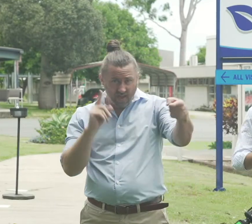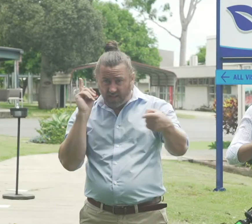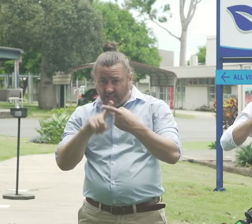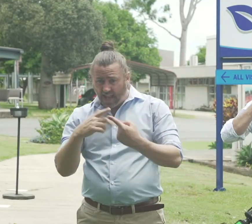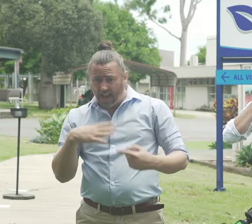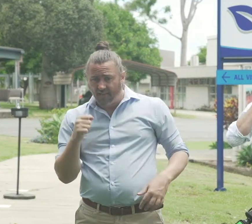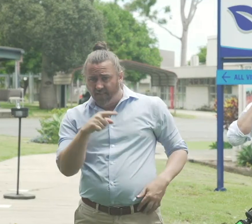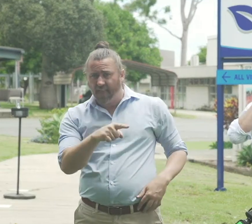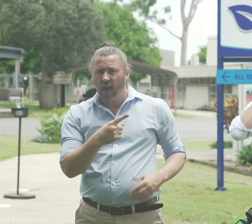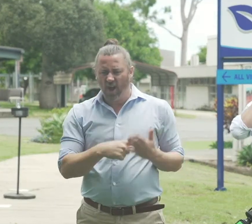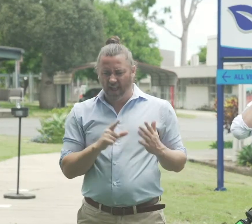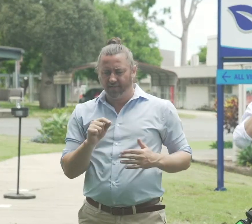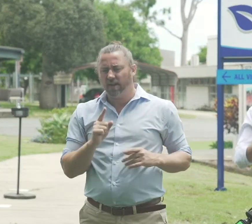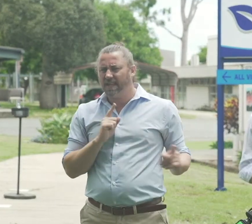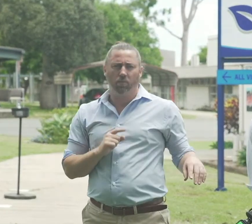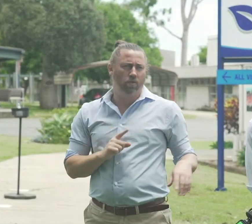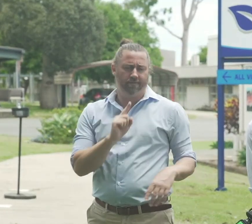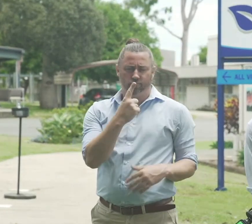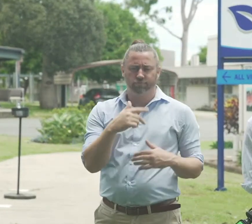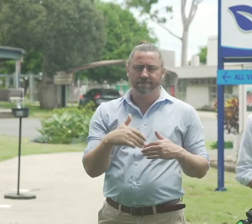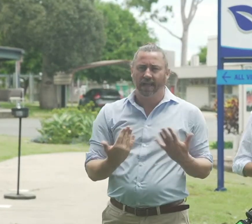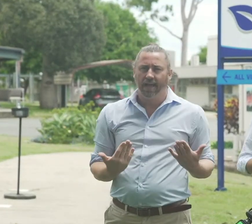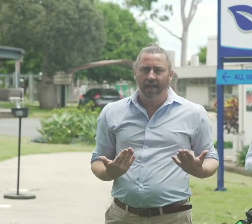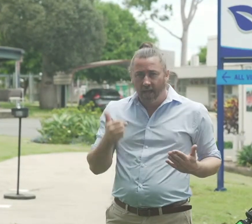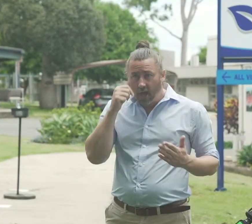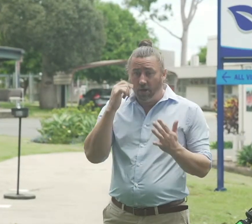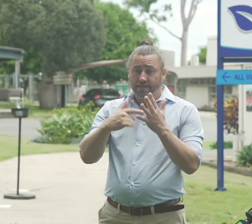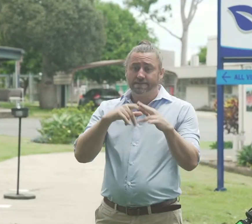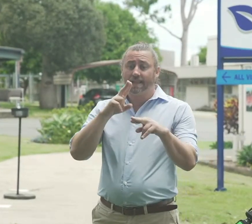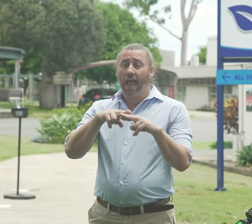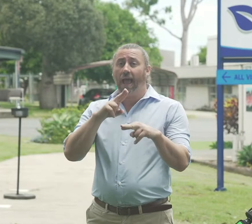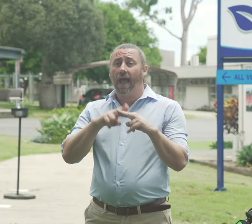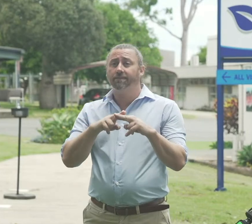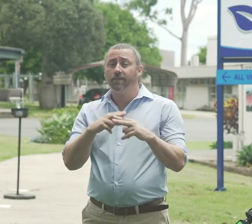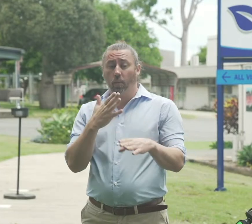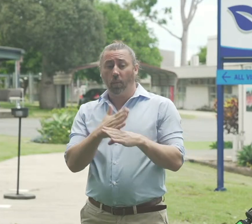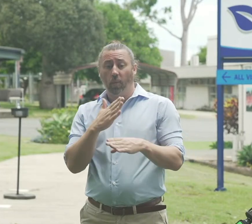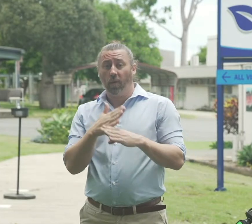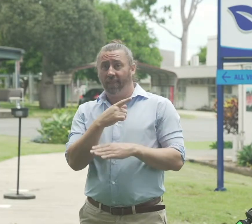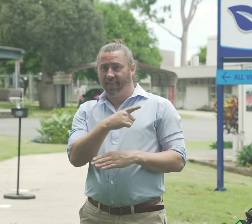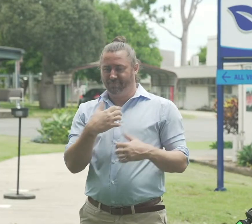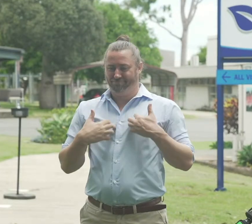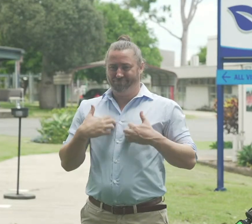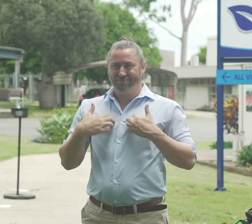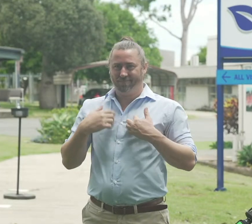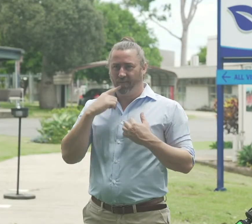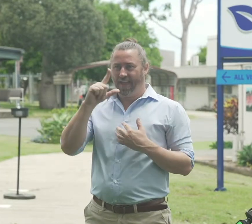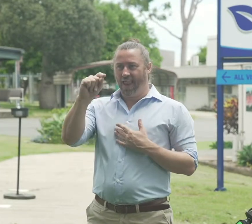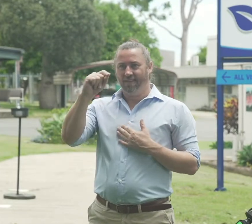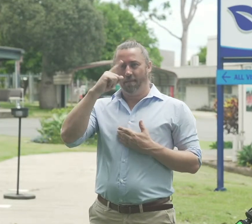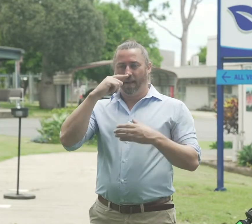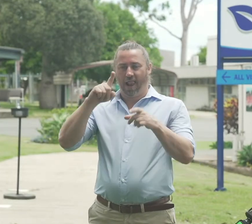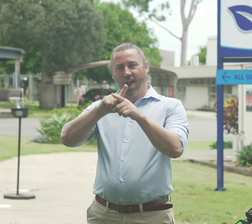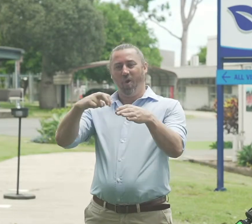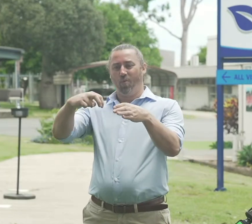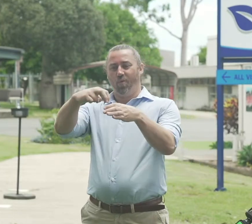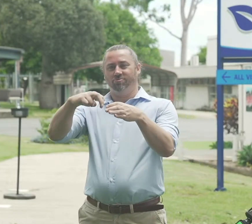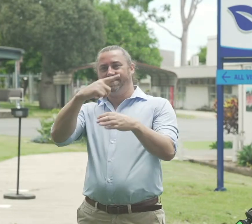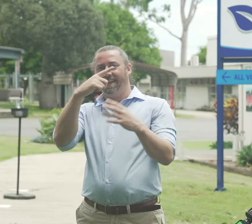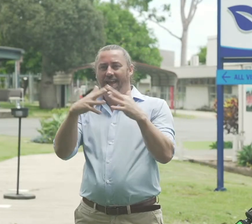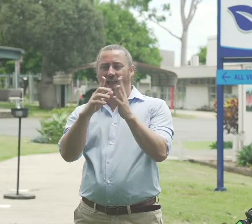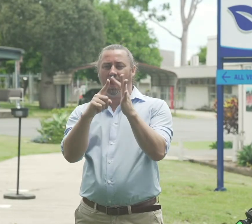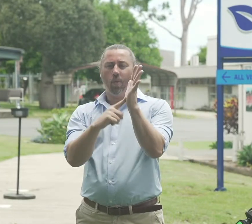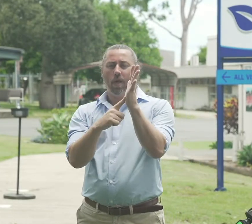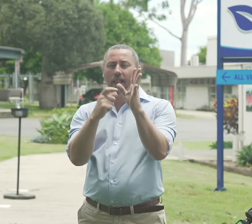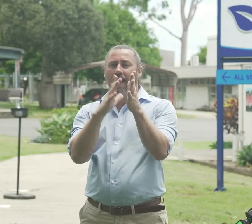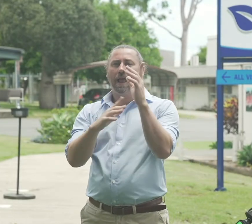this facility? Yeah, this is day one. I know that the staff there are very keen to get their first guests in, but we are keen to start small